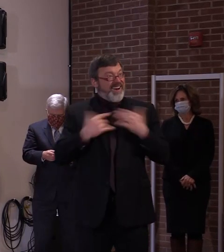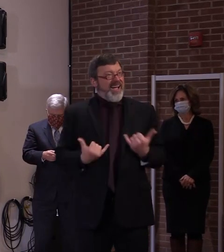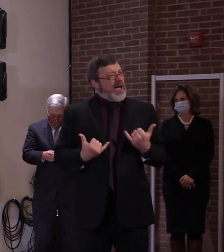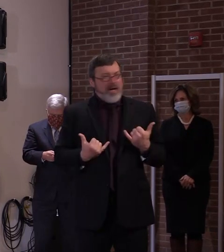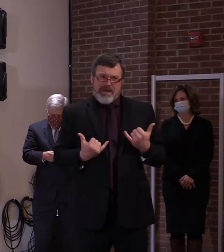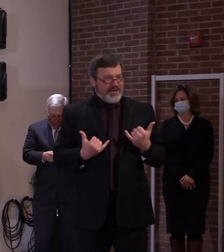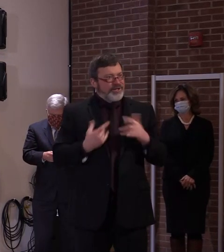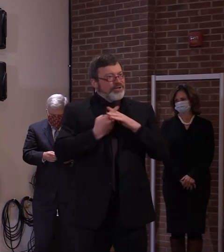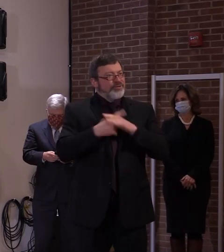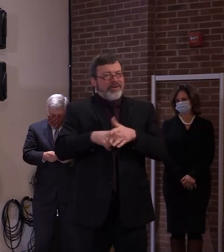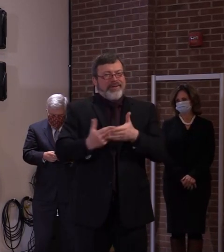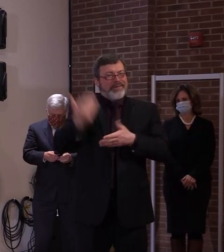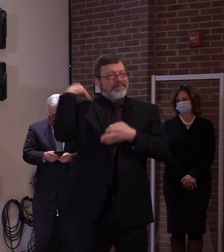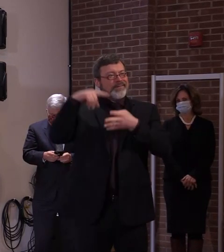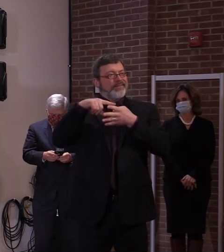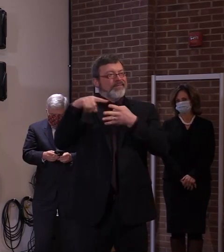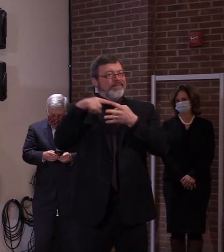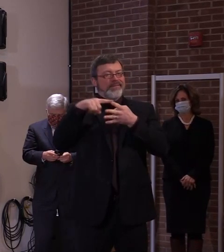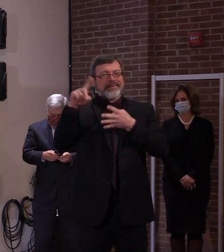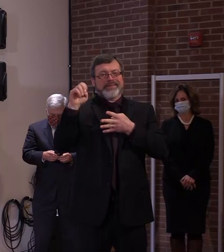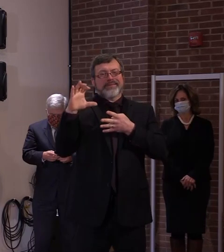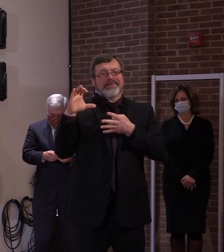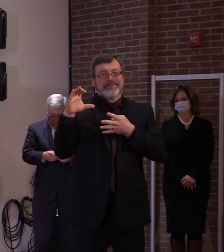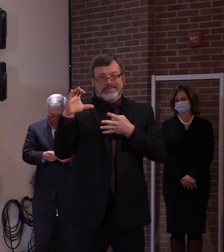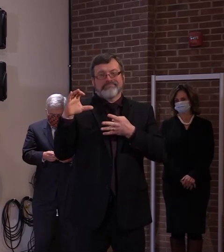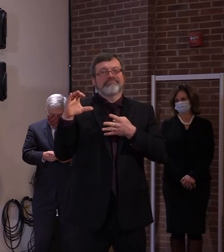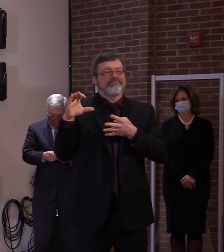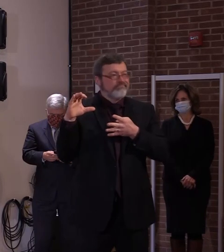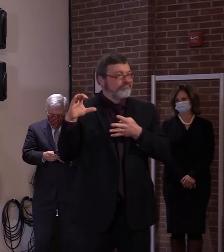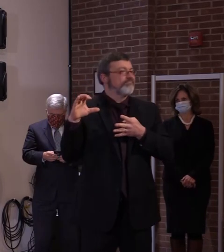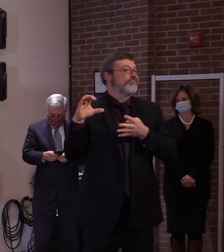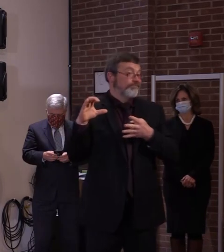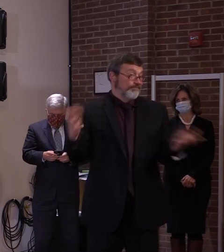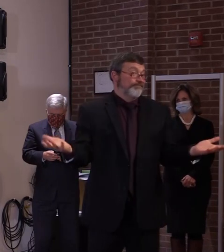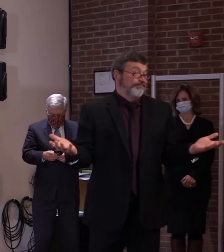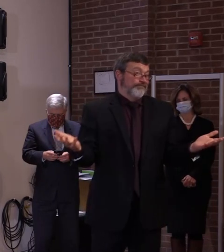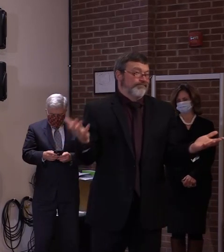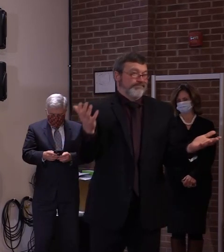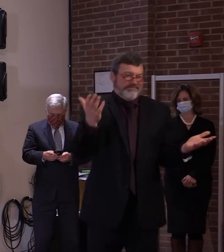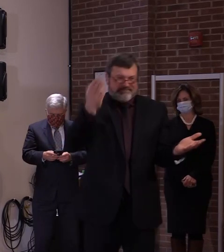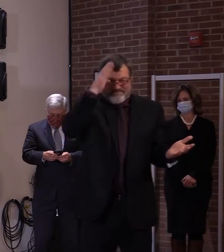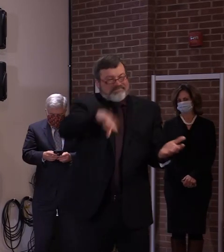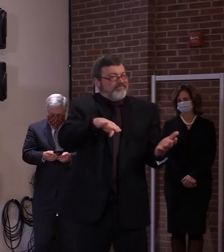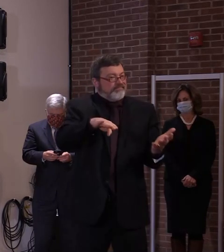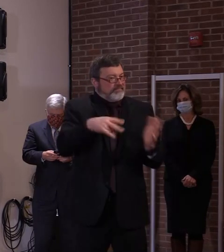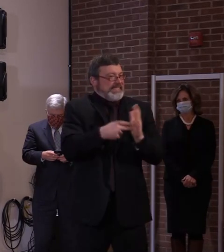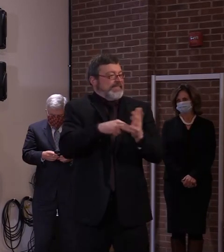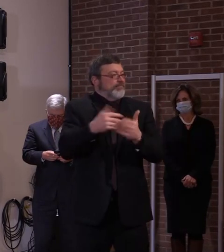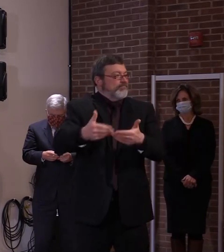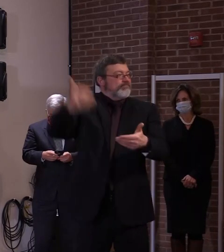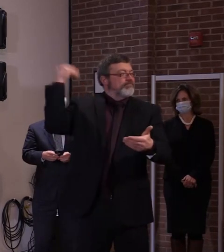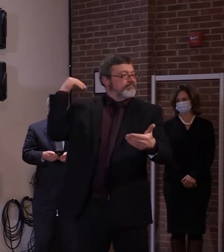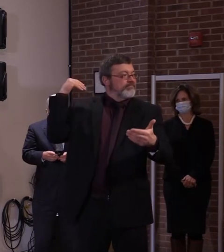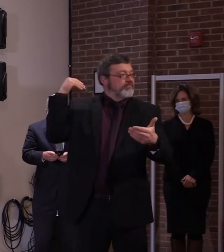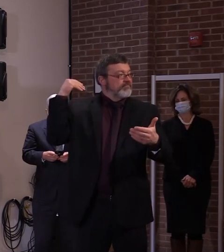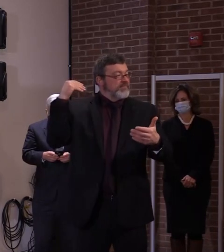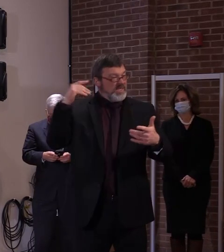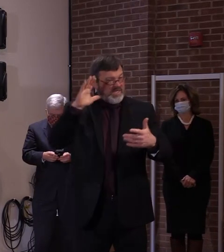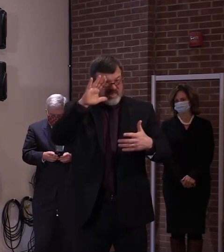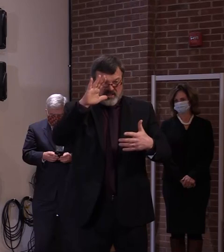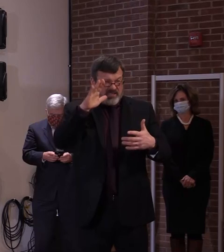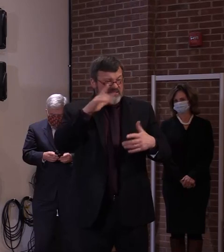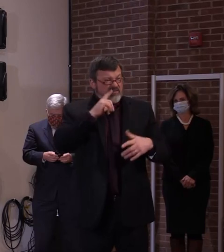since the beginning of December. It's been found in nearly every state now.